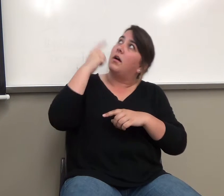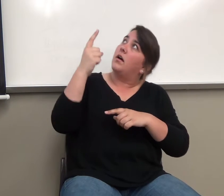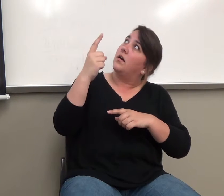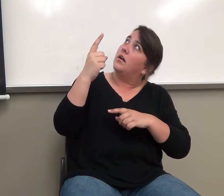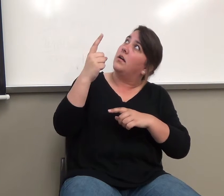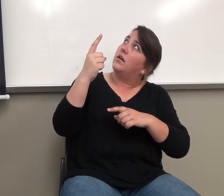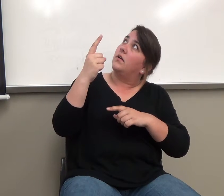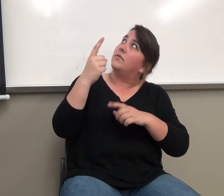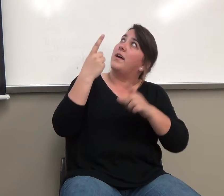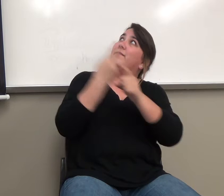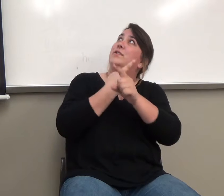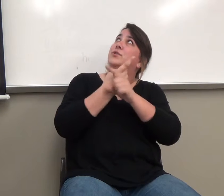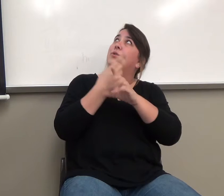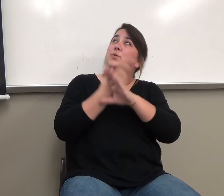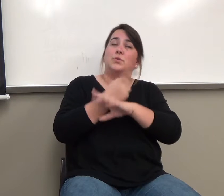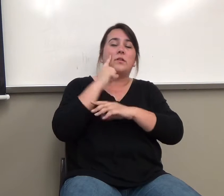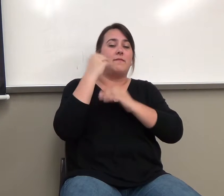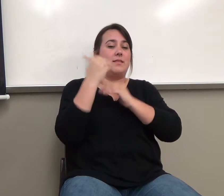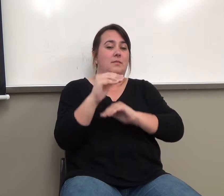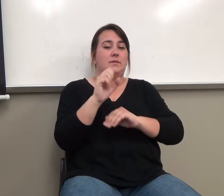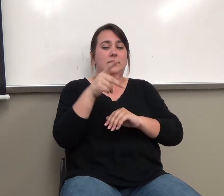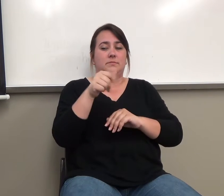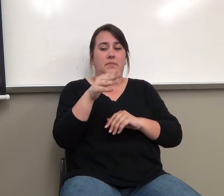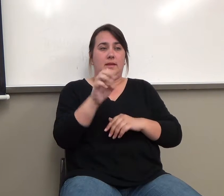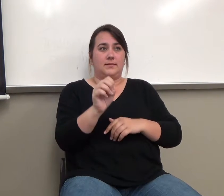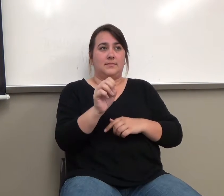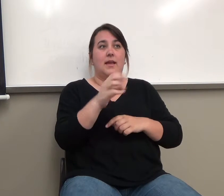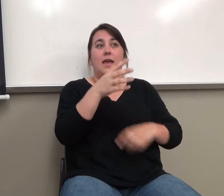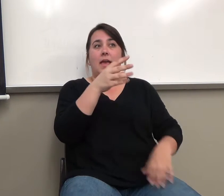how could you make that into a 3-part thesis statement?